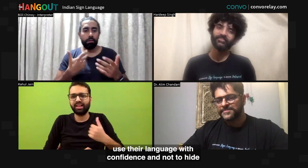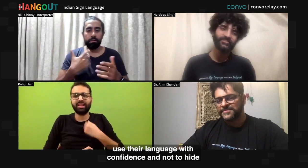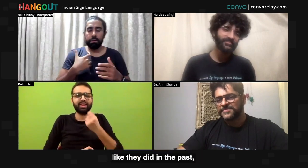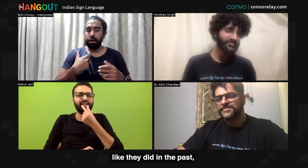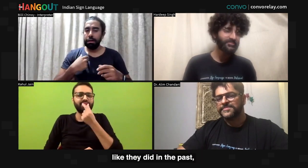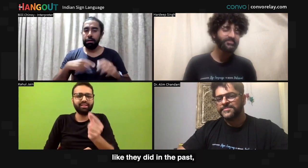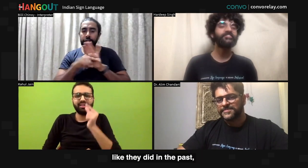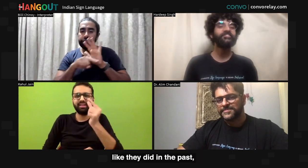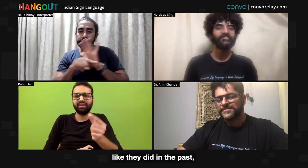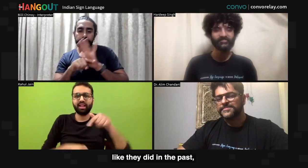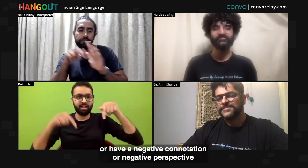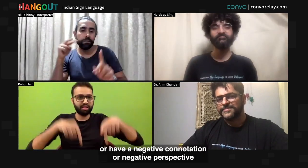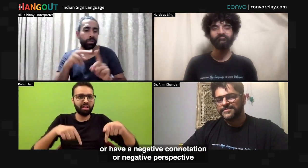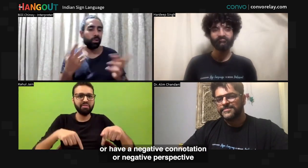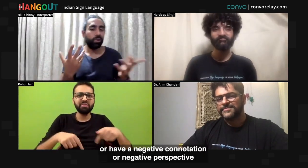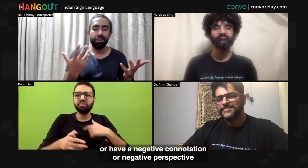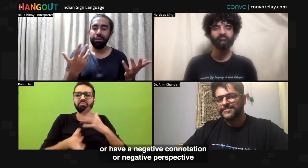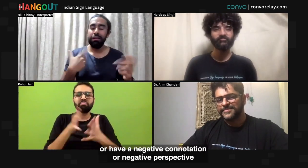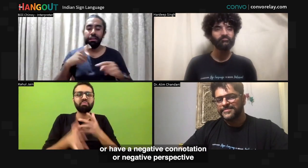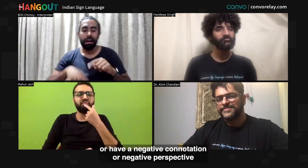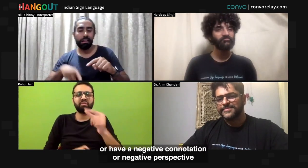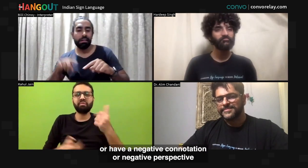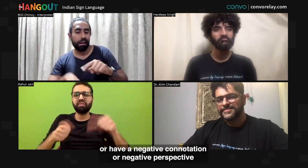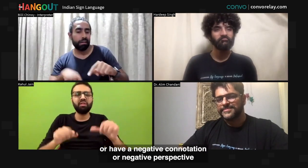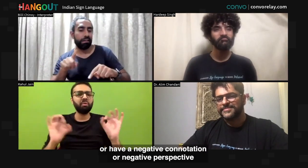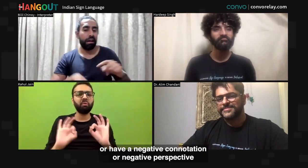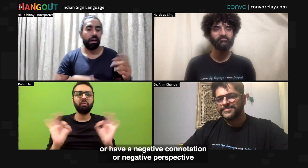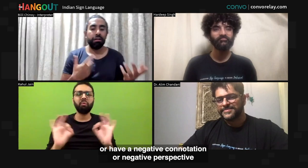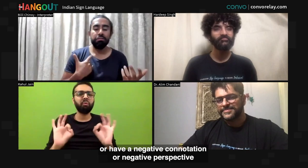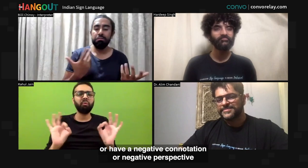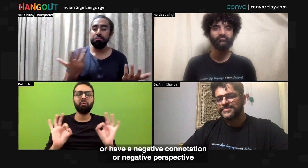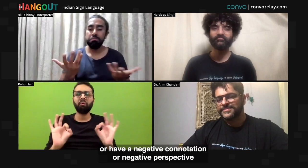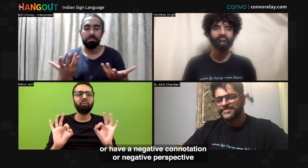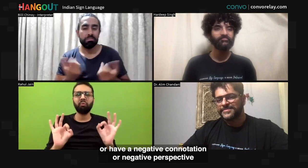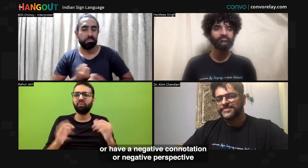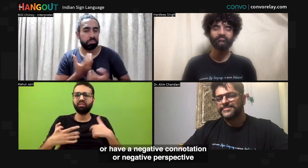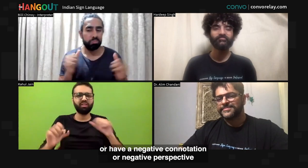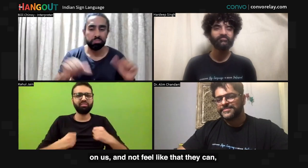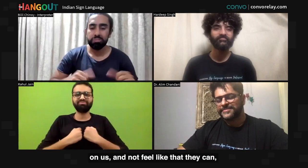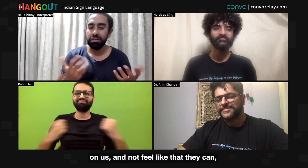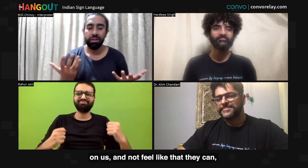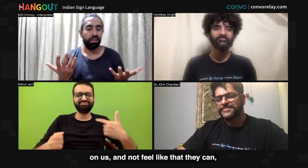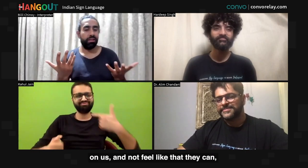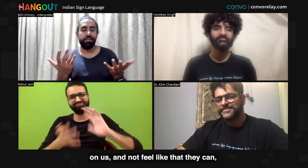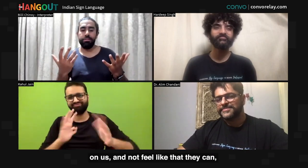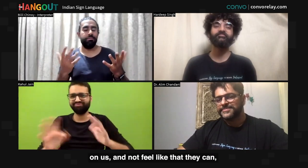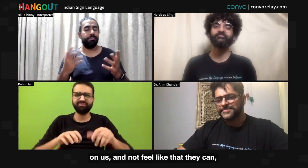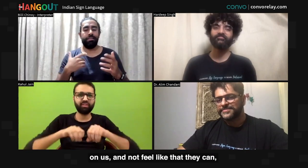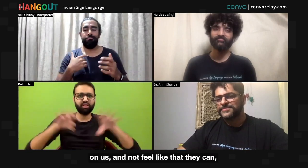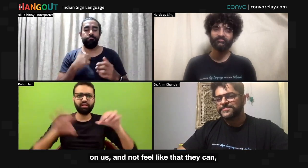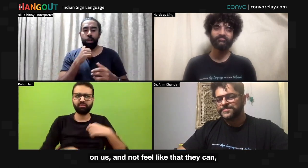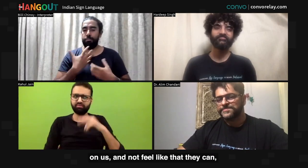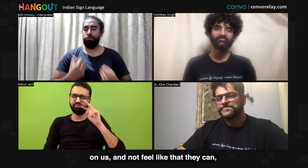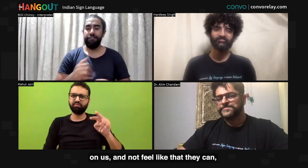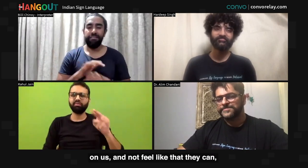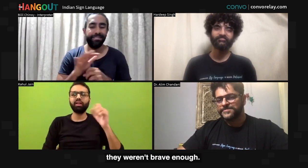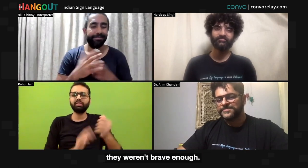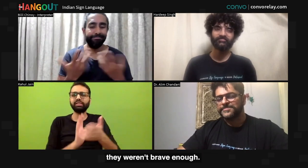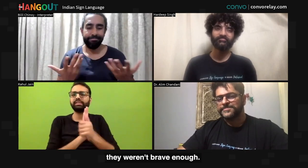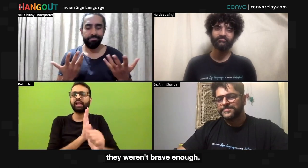hide like they did in the past or have a negative, um, connotation or negative perspective on us and not feel like that they can. And they weren't